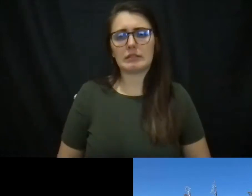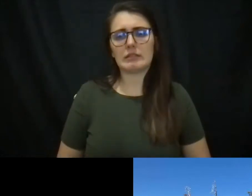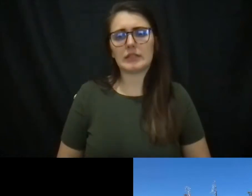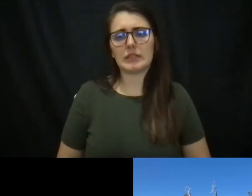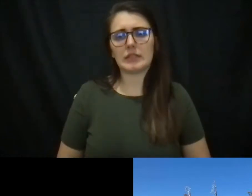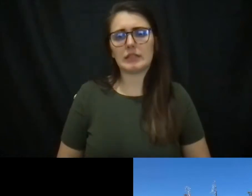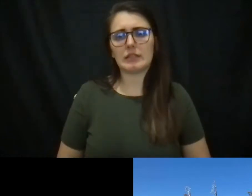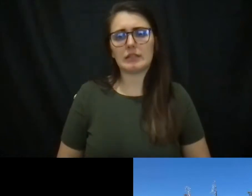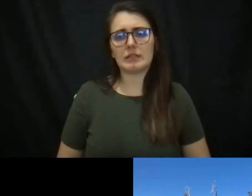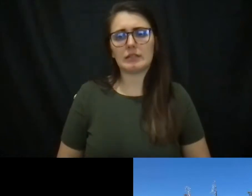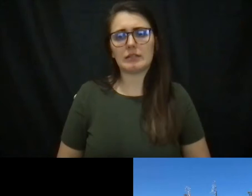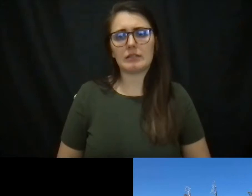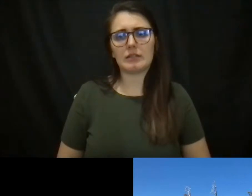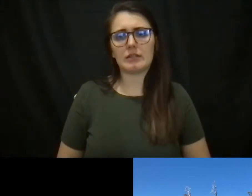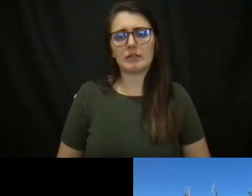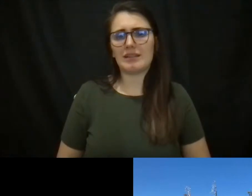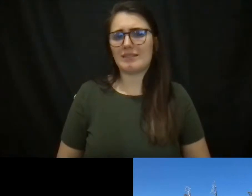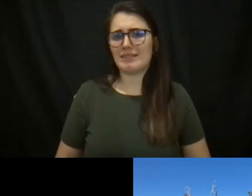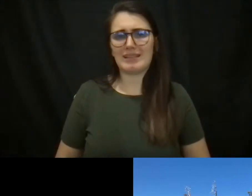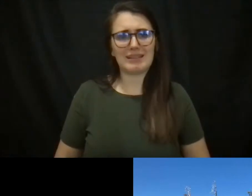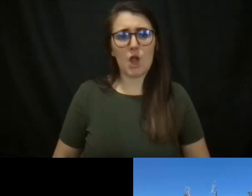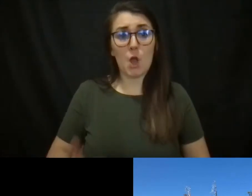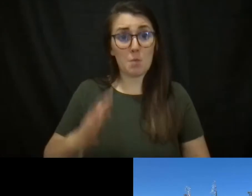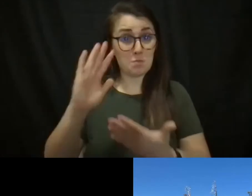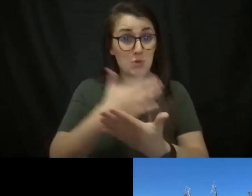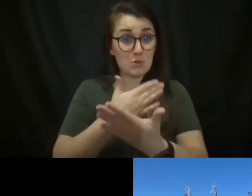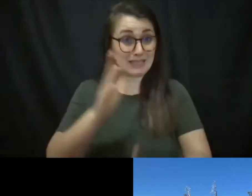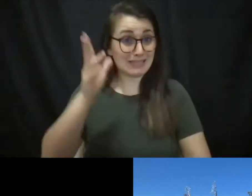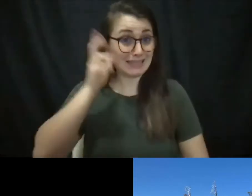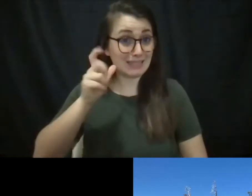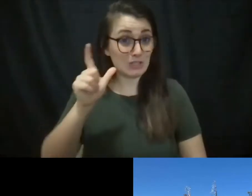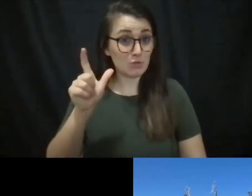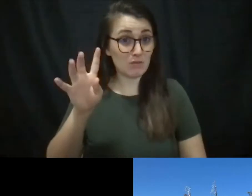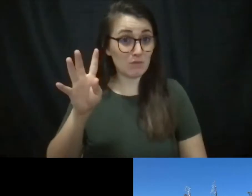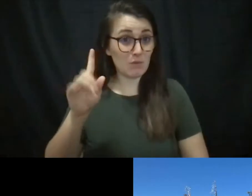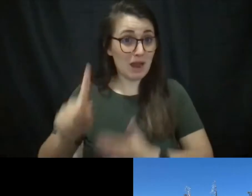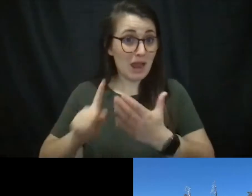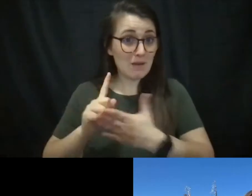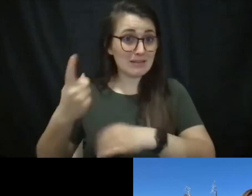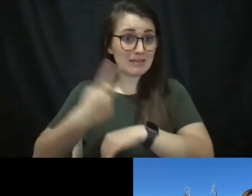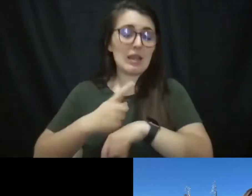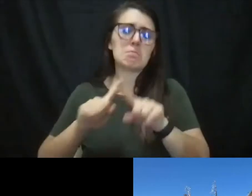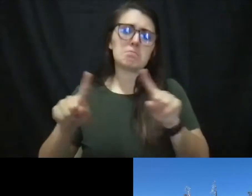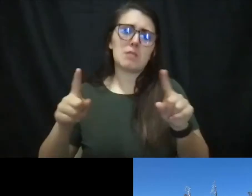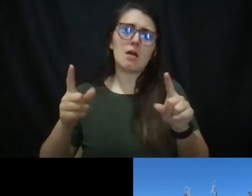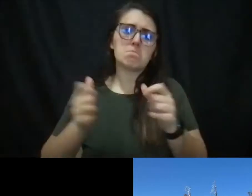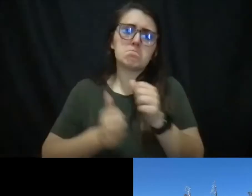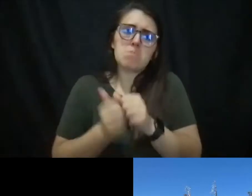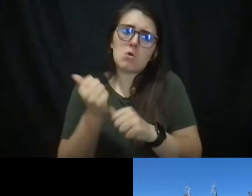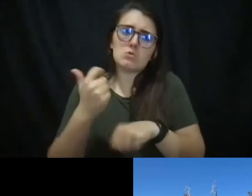And it's not music 24 hours a day, but it's music a lot of the hours a day.